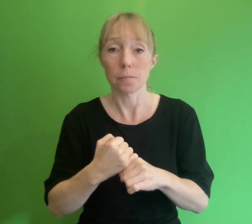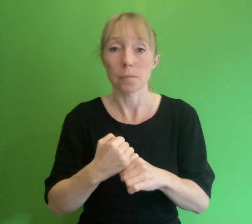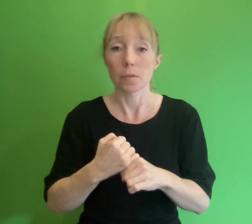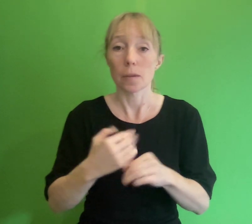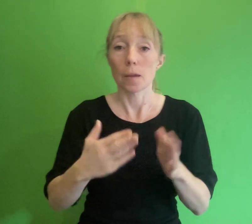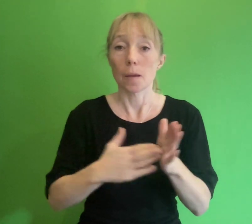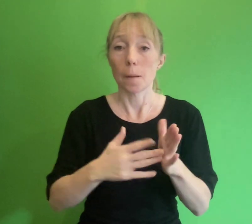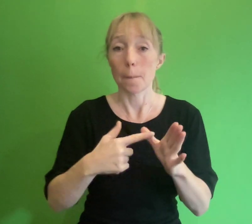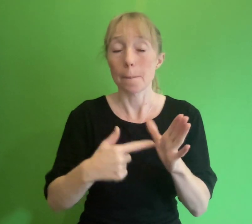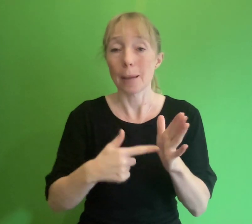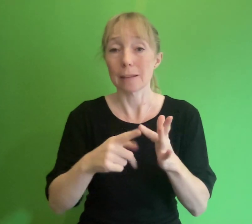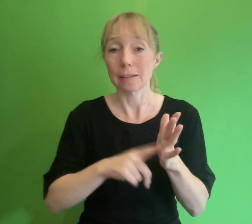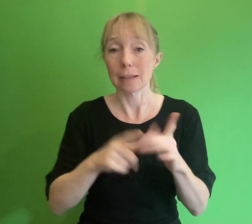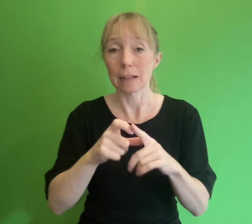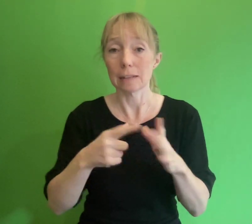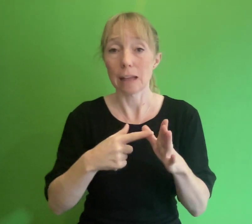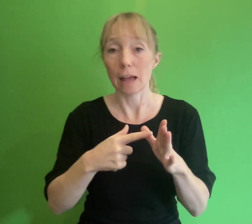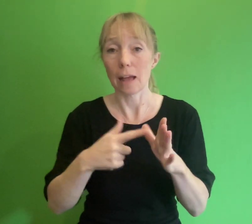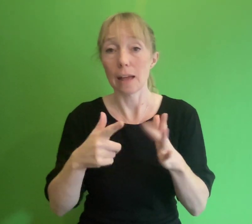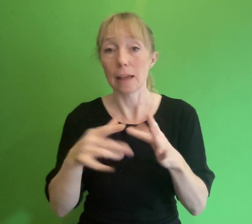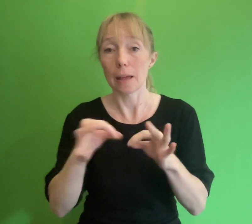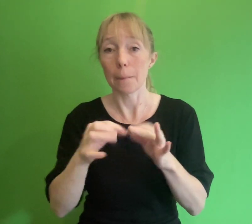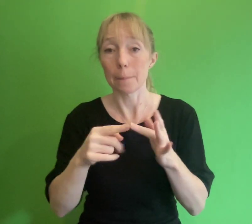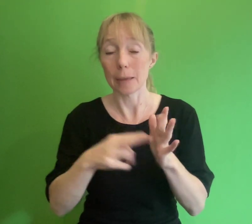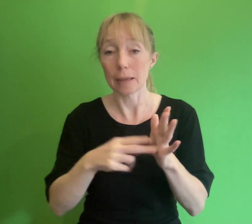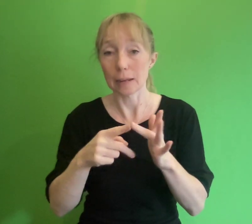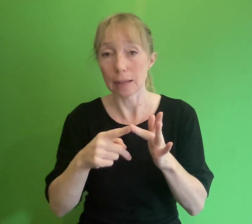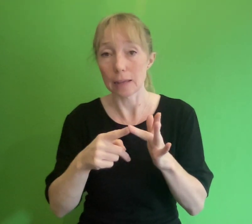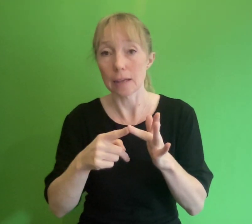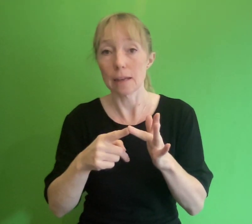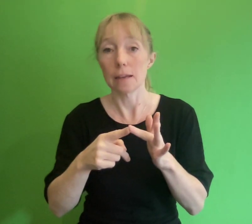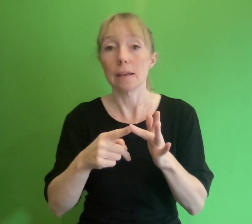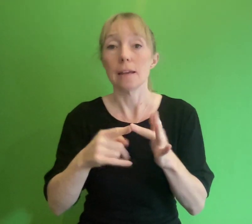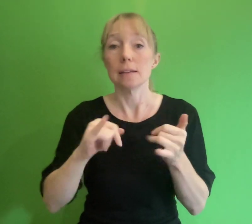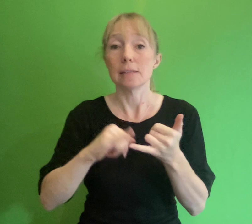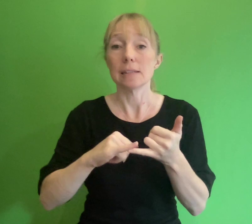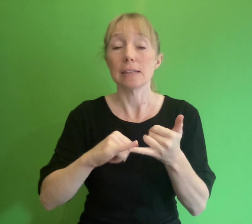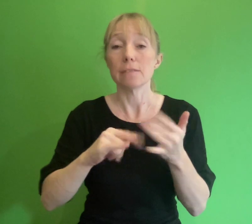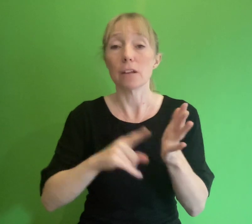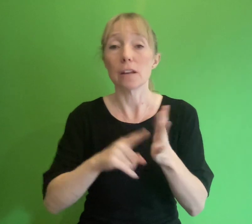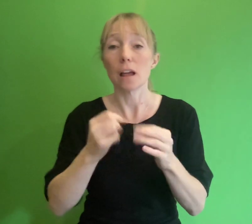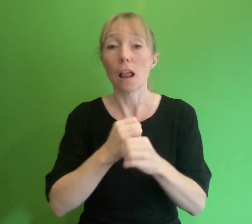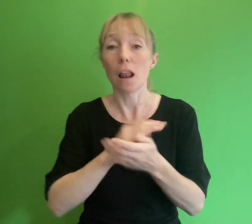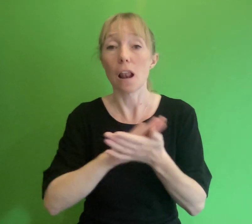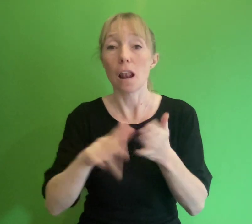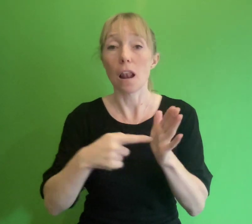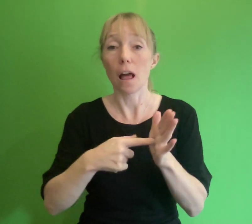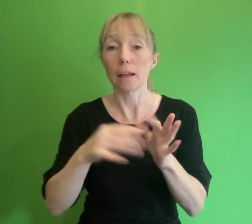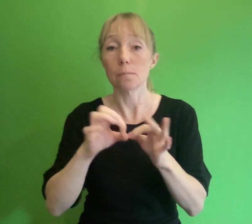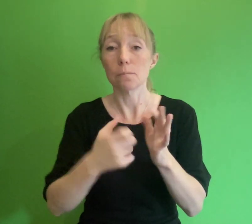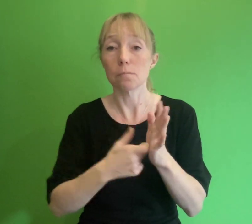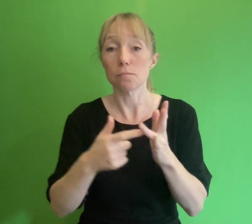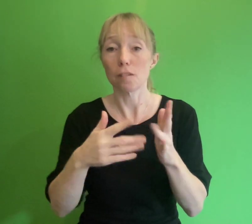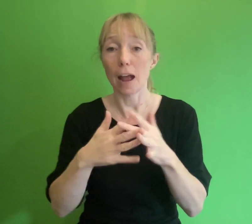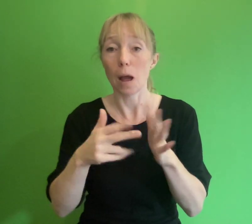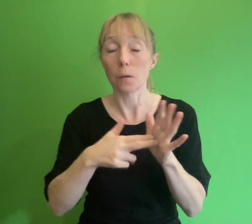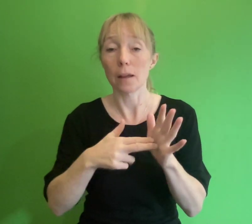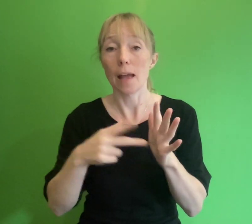Matilda Ibini, Stephen Lightbrown, Elle McNicol,